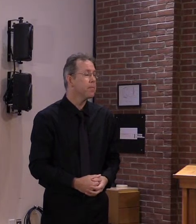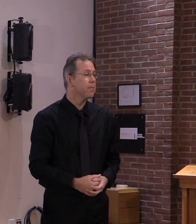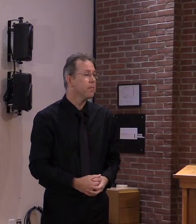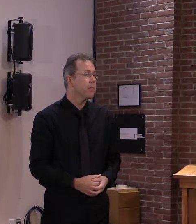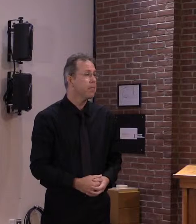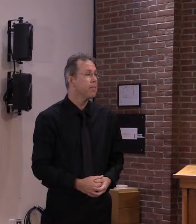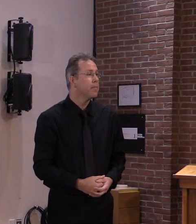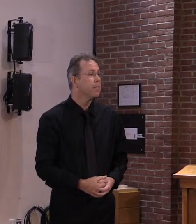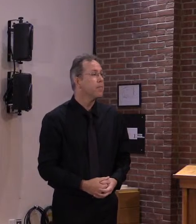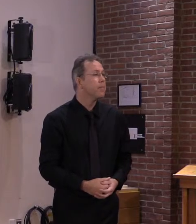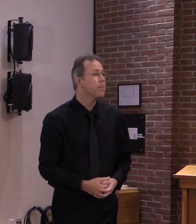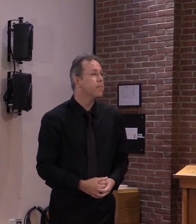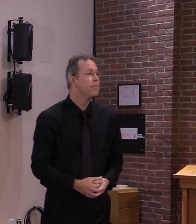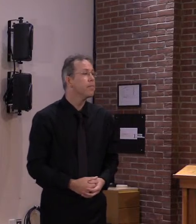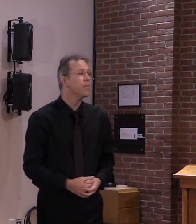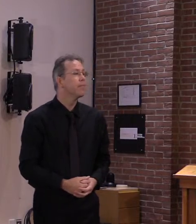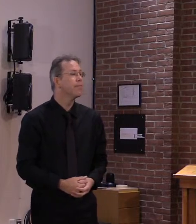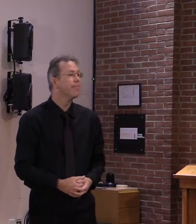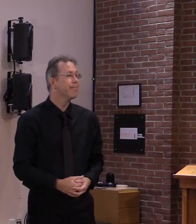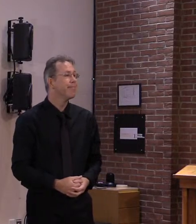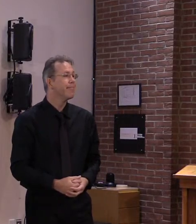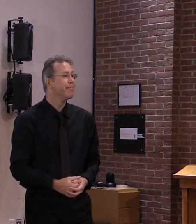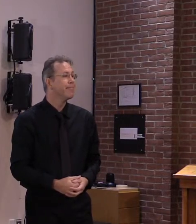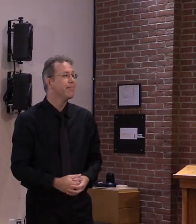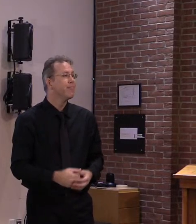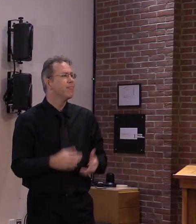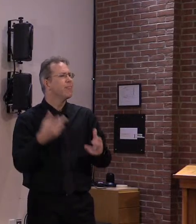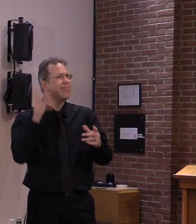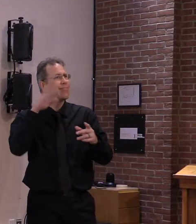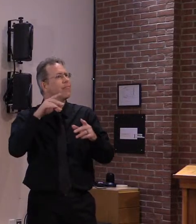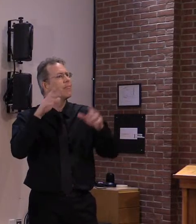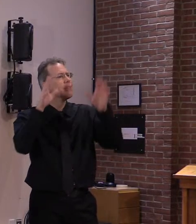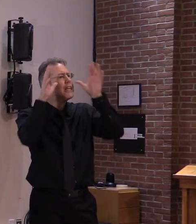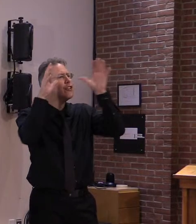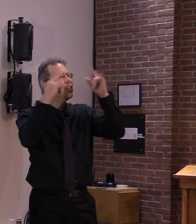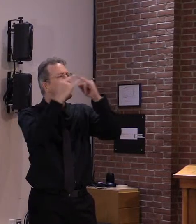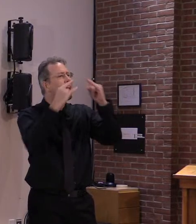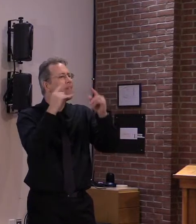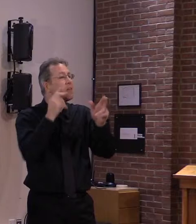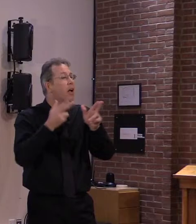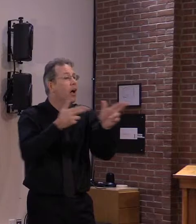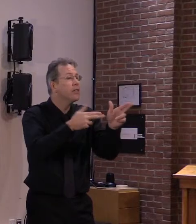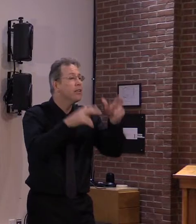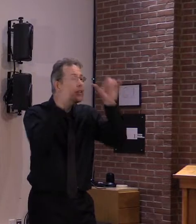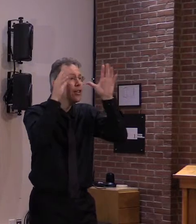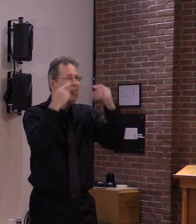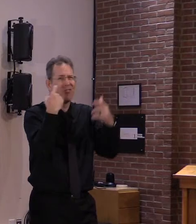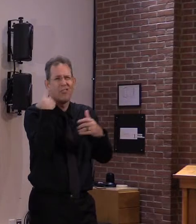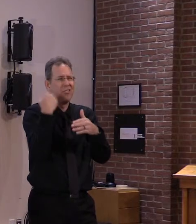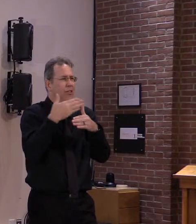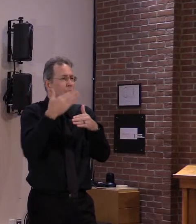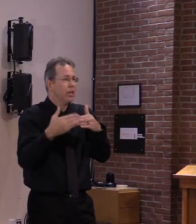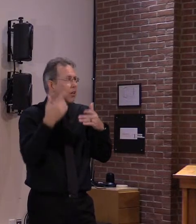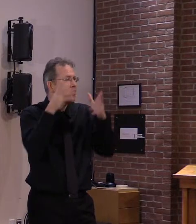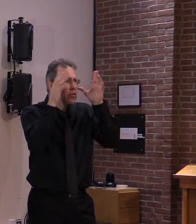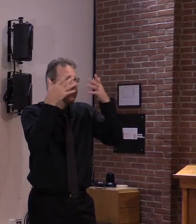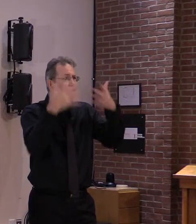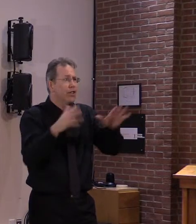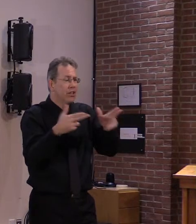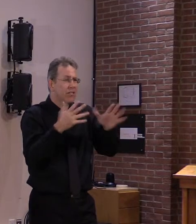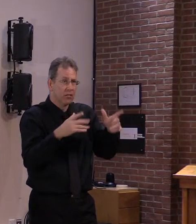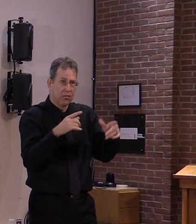social gatherings that they shouldn't be, or leaving the state and coming back without quarantining. They're just subject to the same forces we all are,